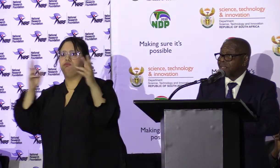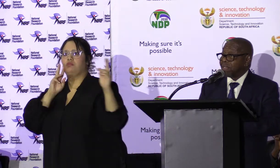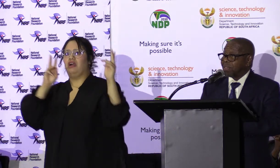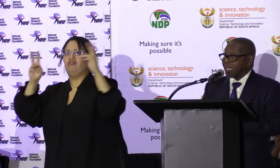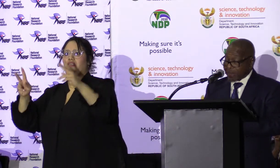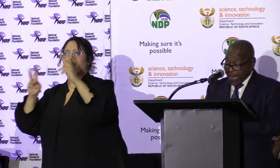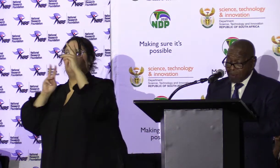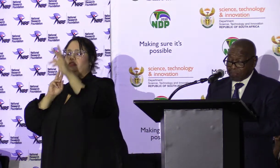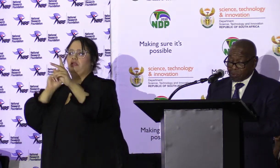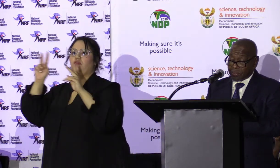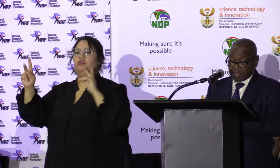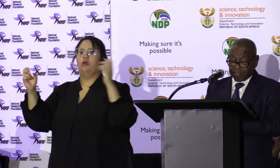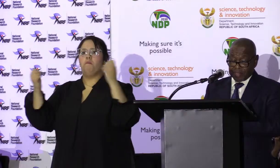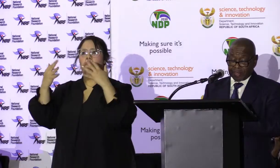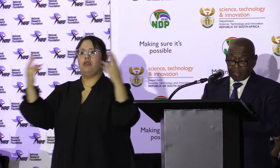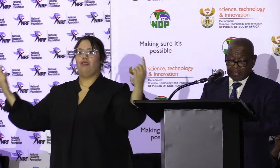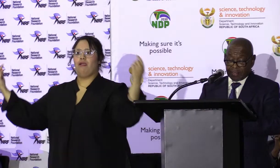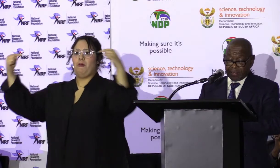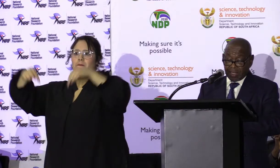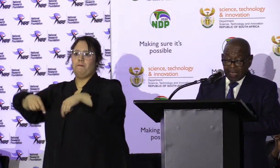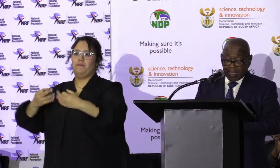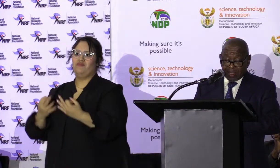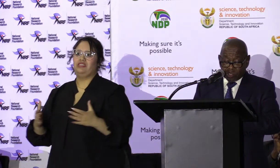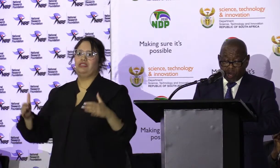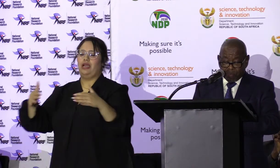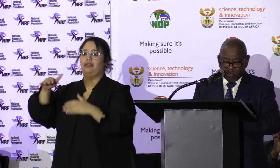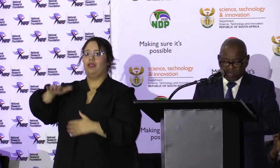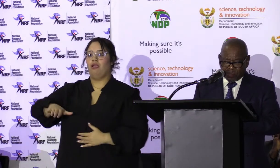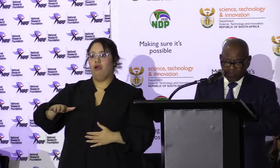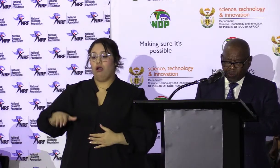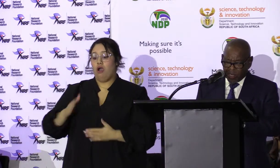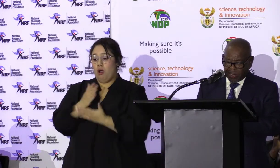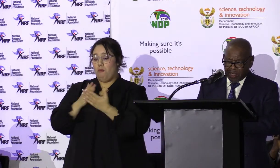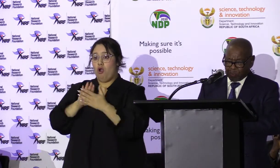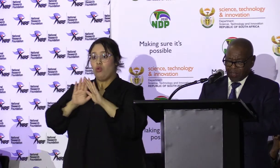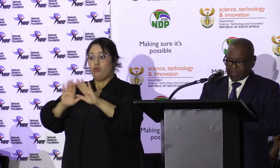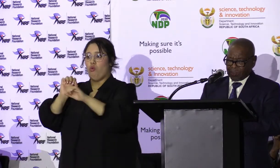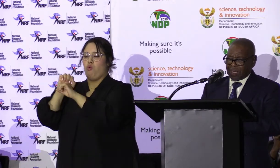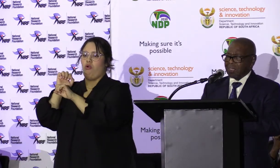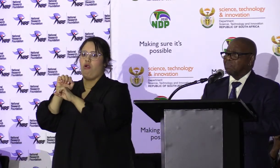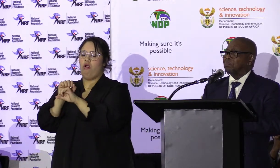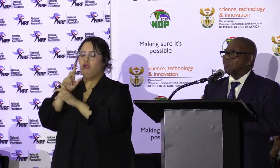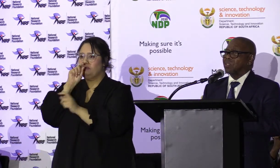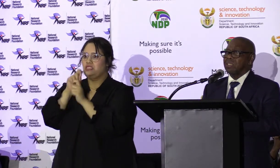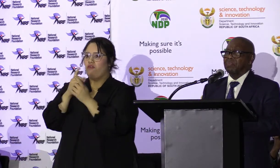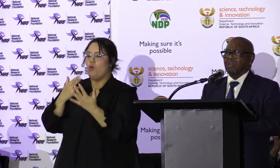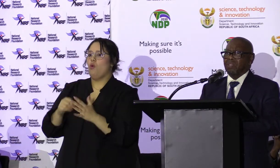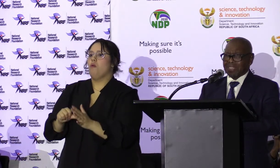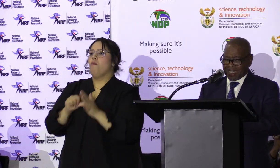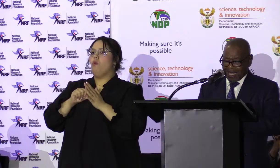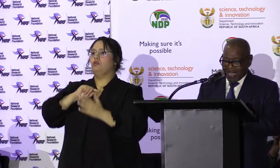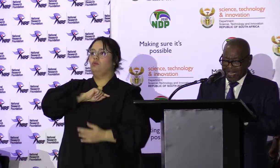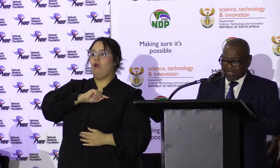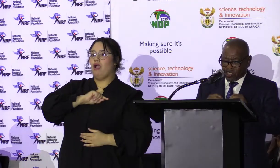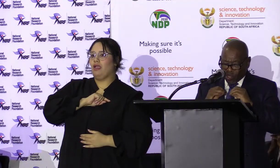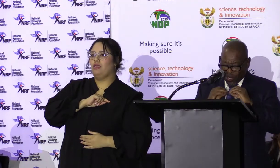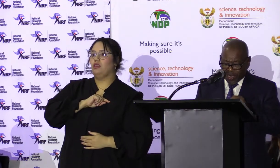visitors that come to this facility. This component of your work is particularly important